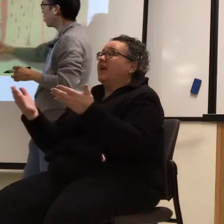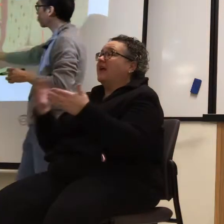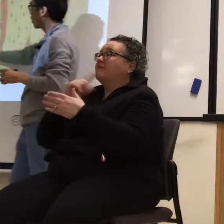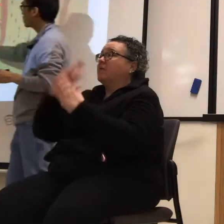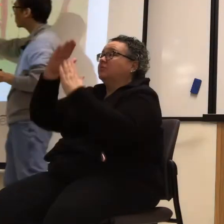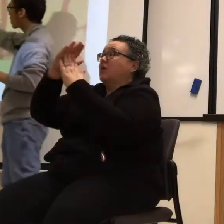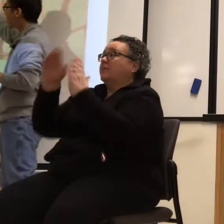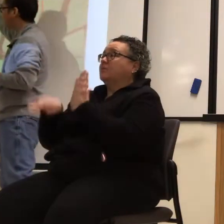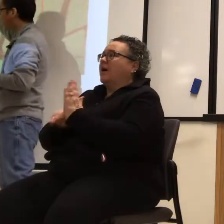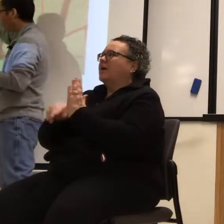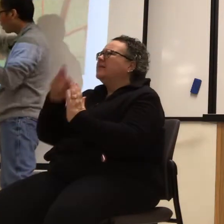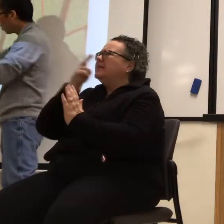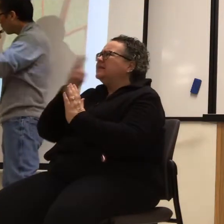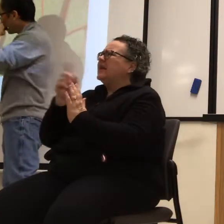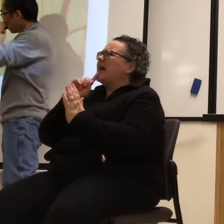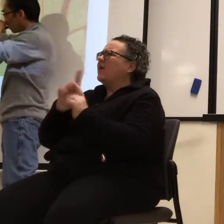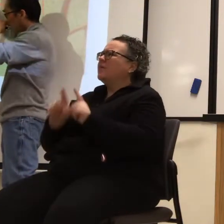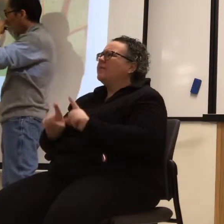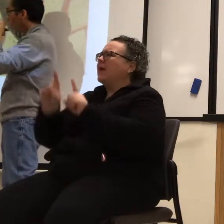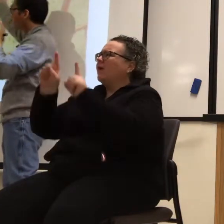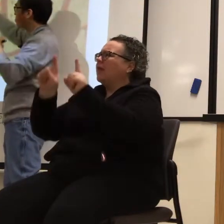kind of, see how it runs kind of parallel with the column?